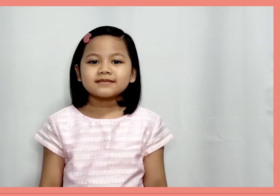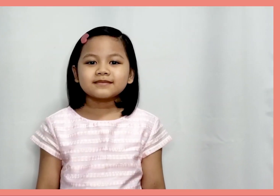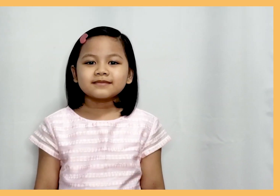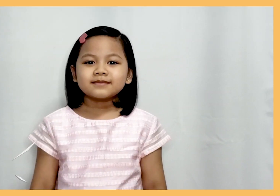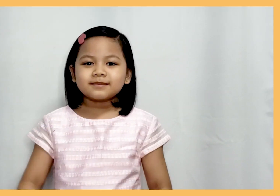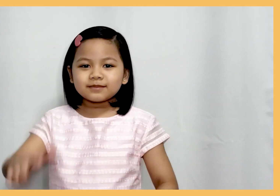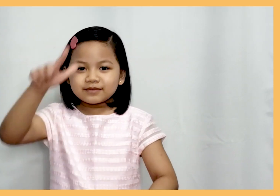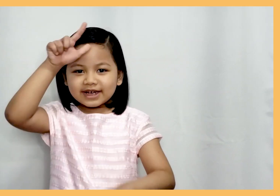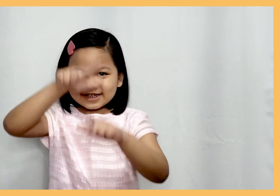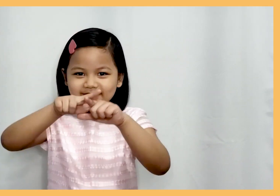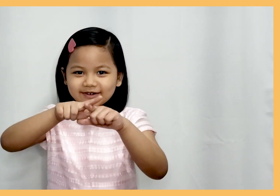Brother